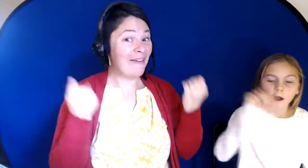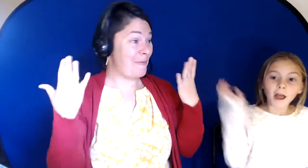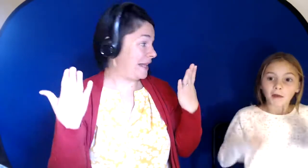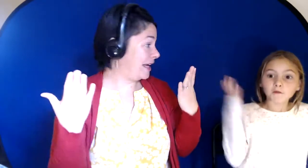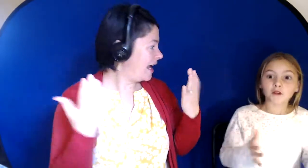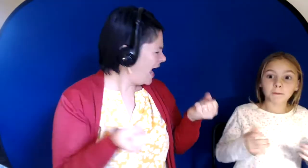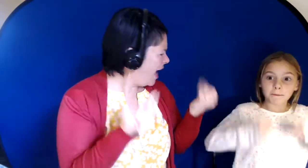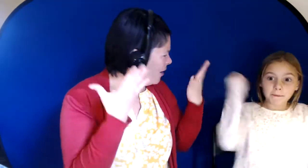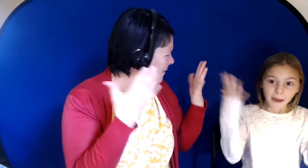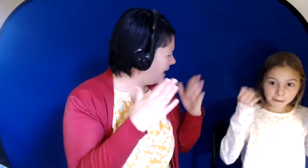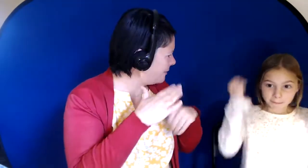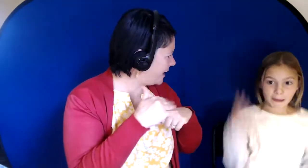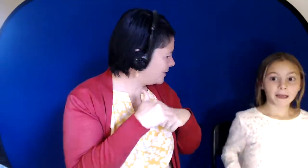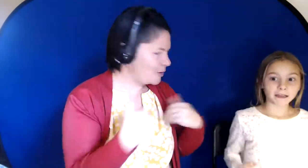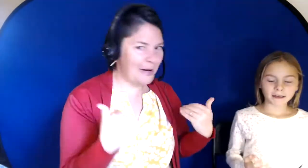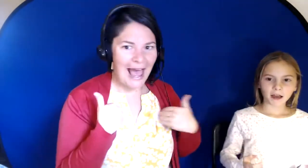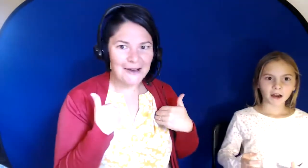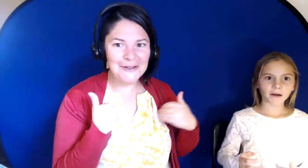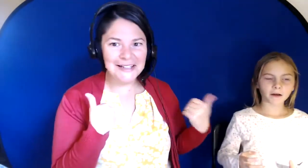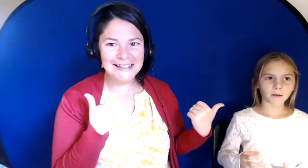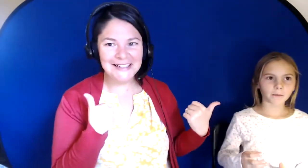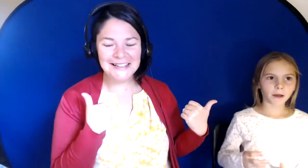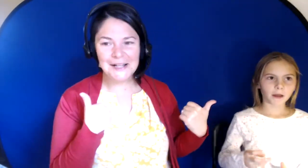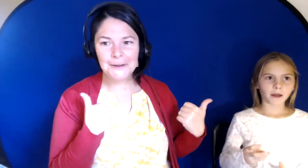many. How many pets do we have?